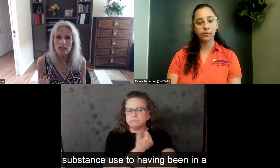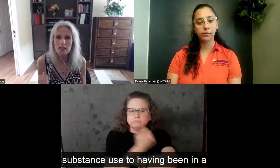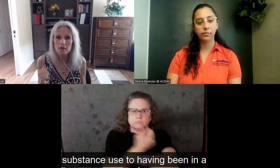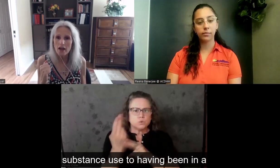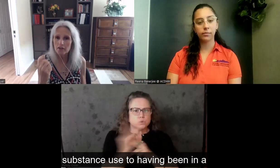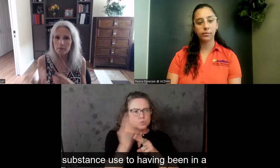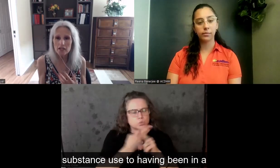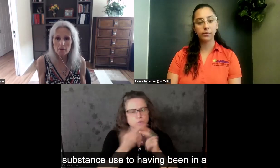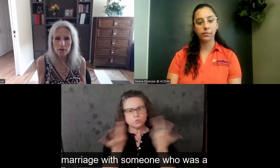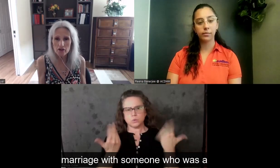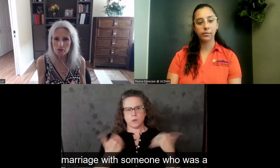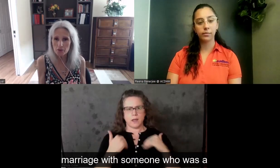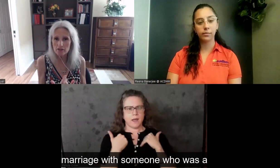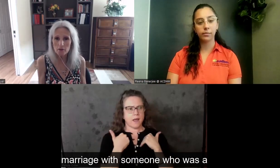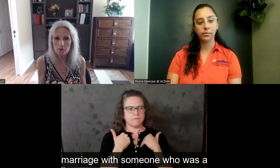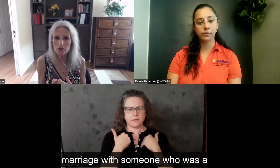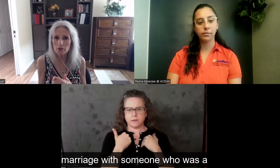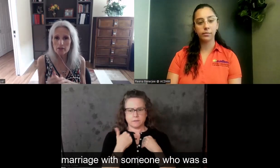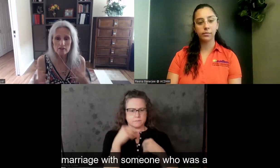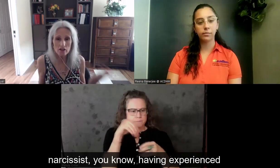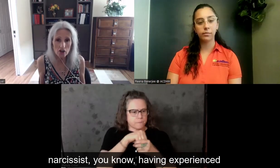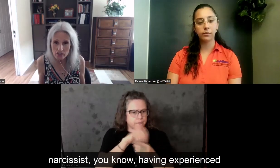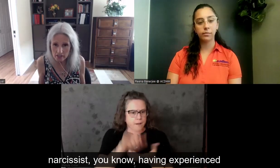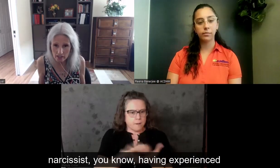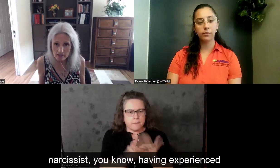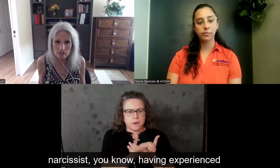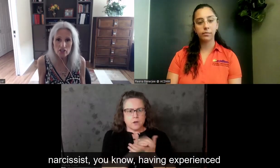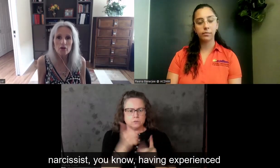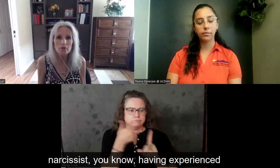to having been in a marriage with someone who was a